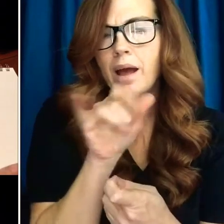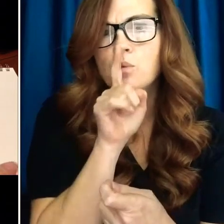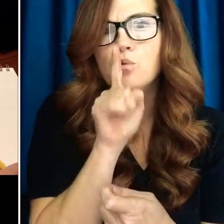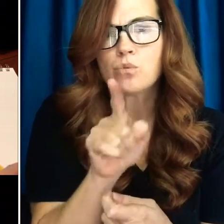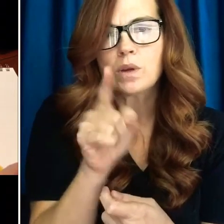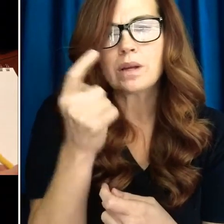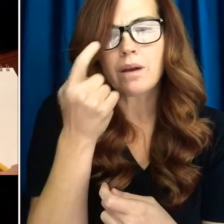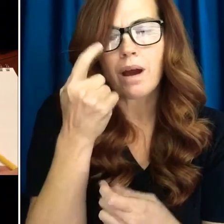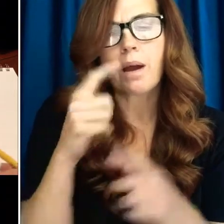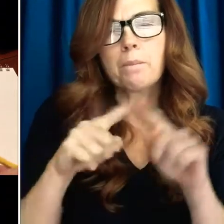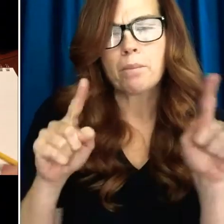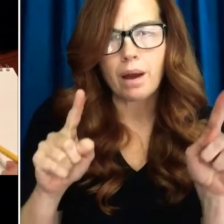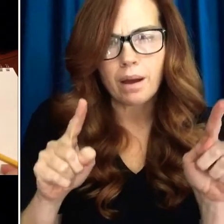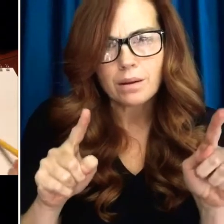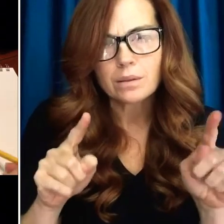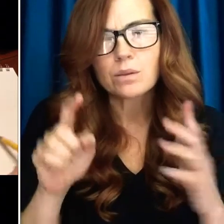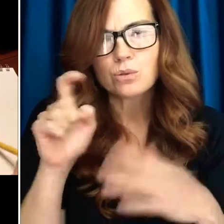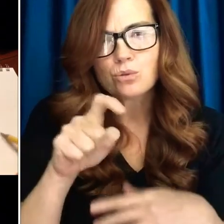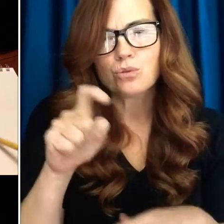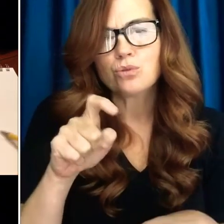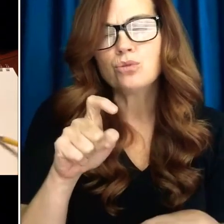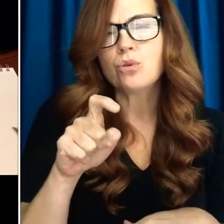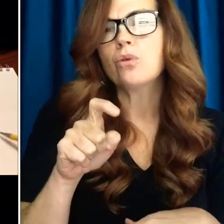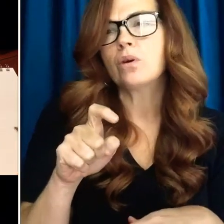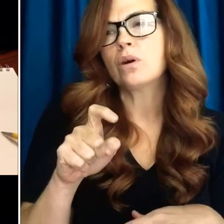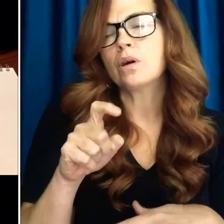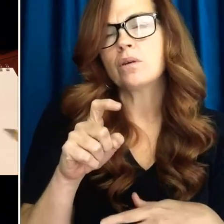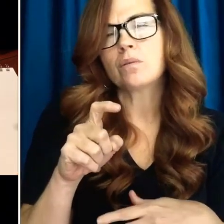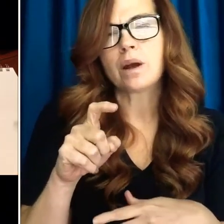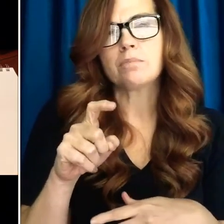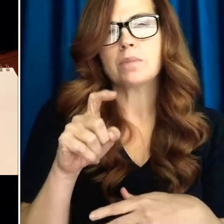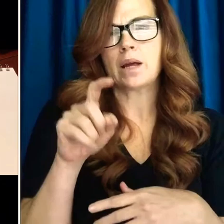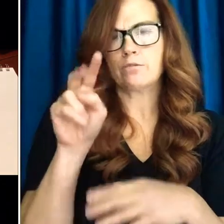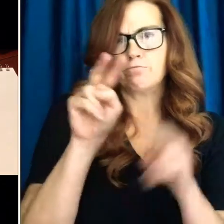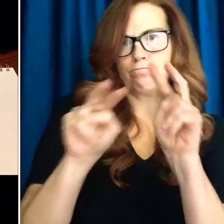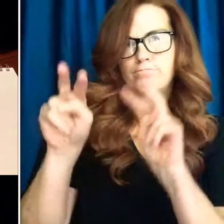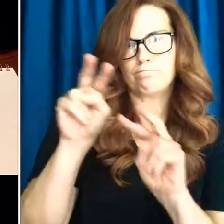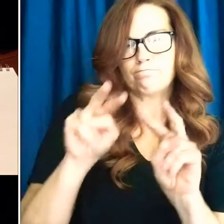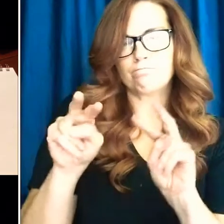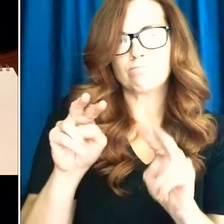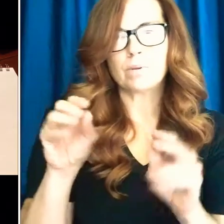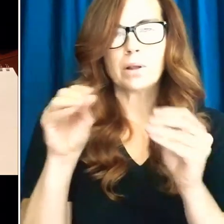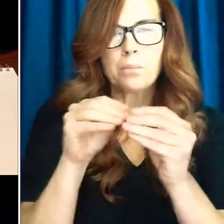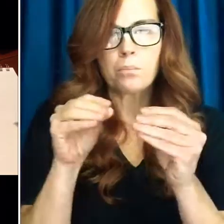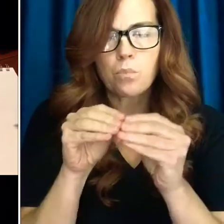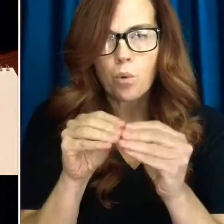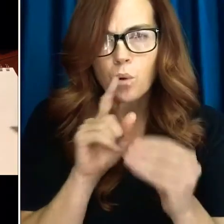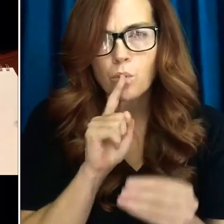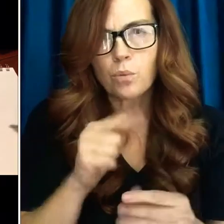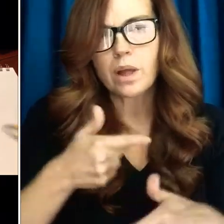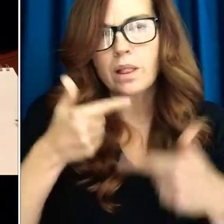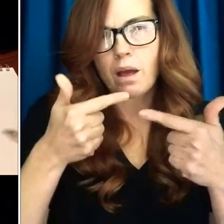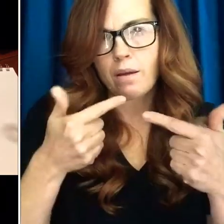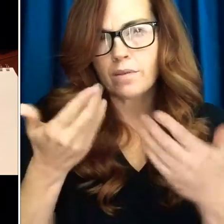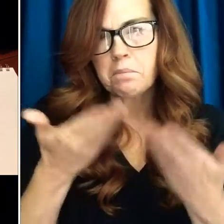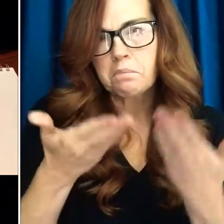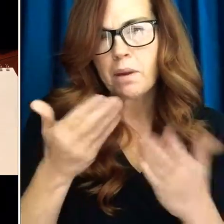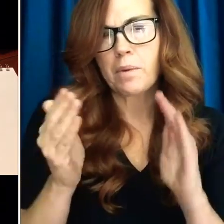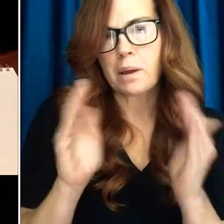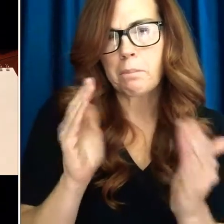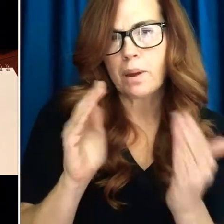should read as a more realistic eye than perhaps the first one that you did